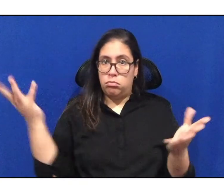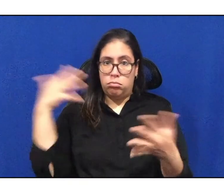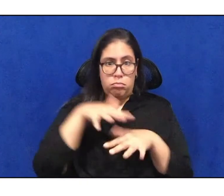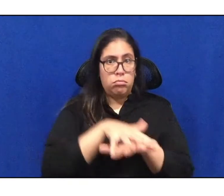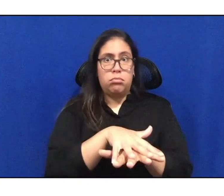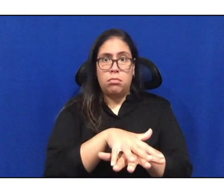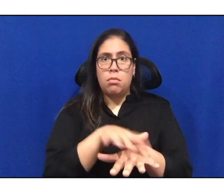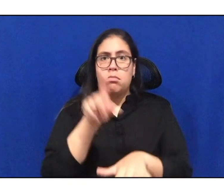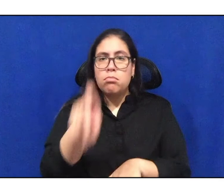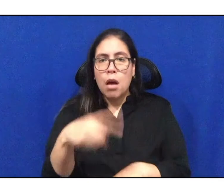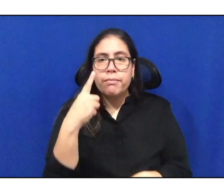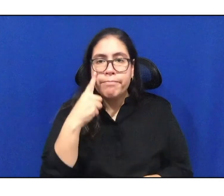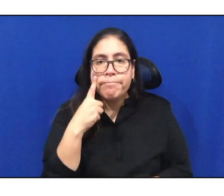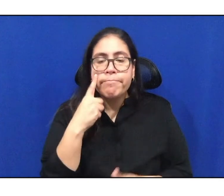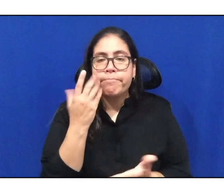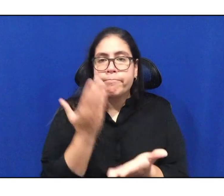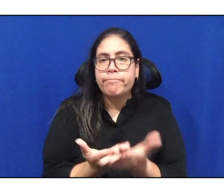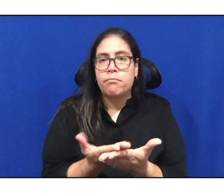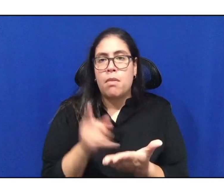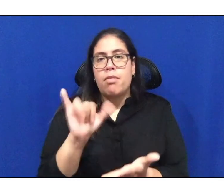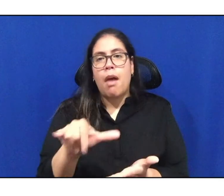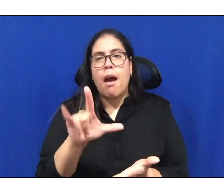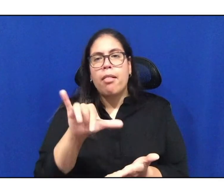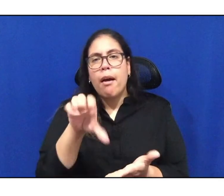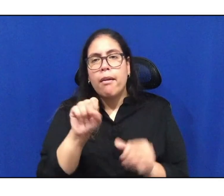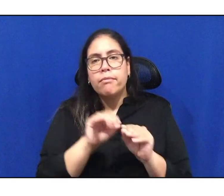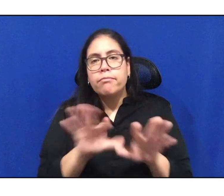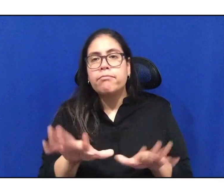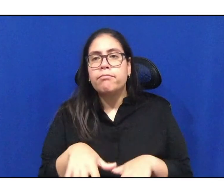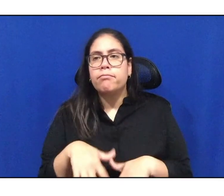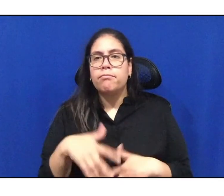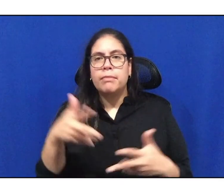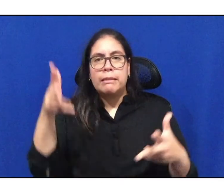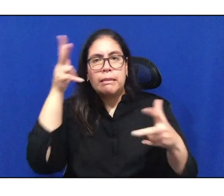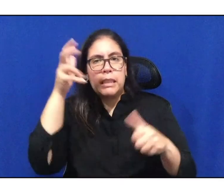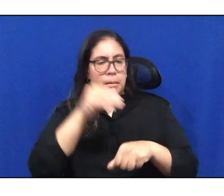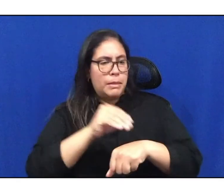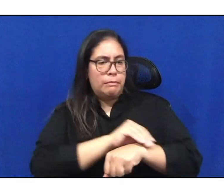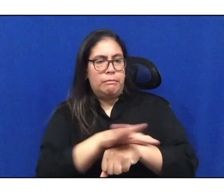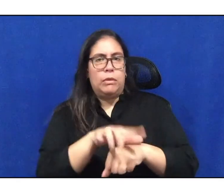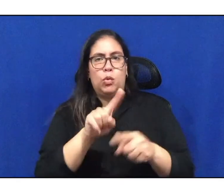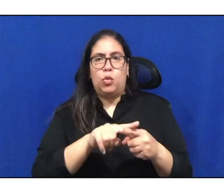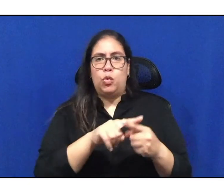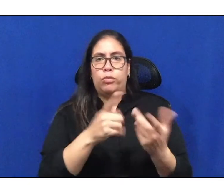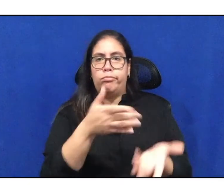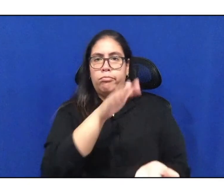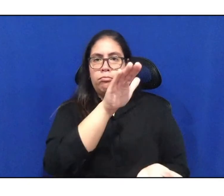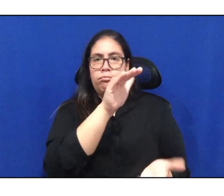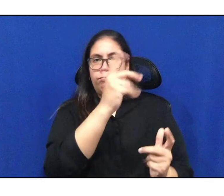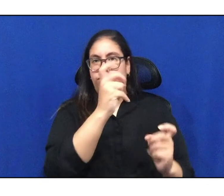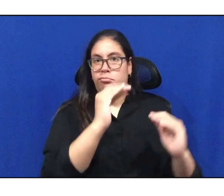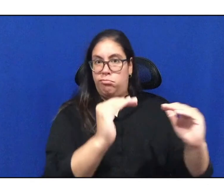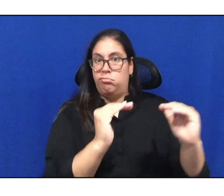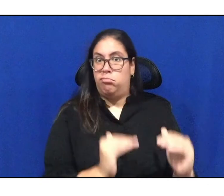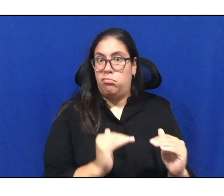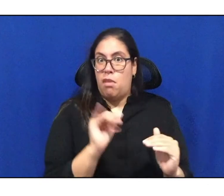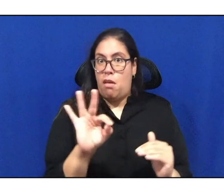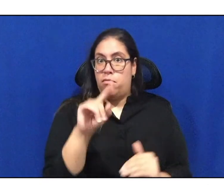the violence, and to the demonization of Black people, and what that has cost